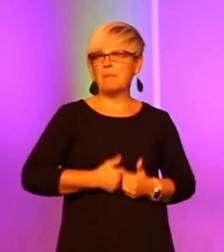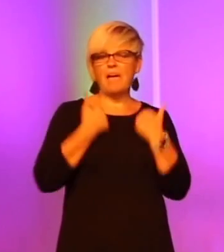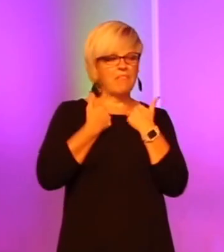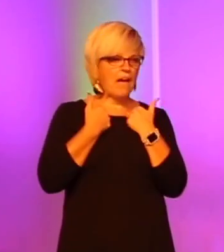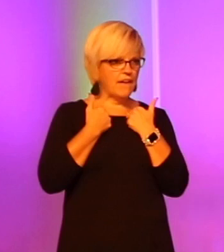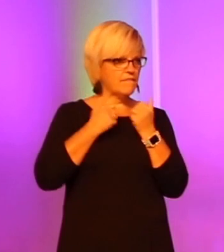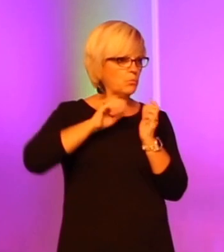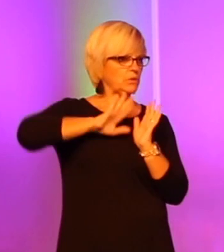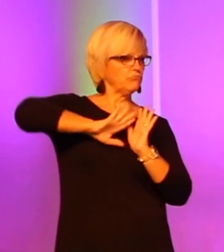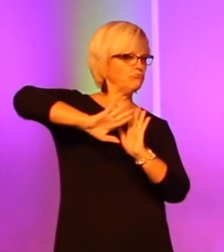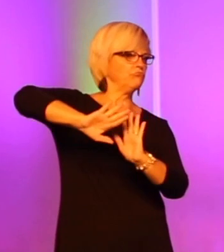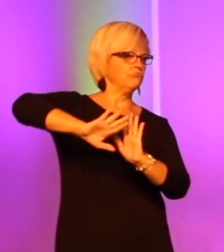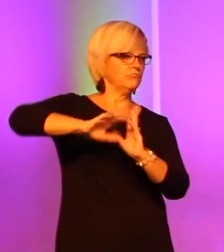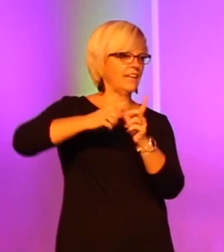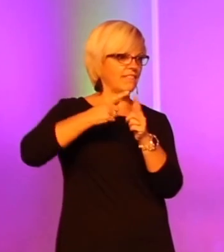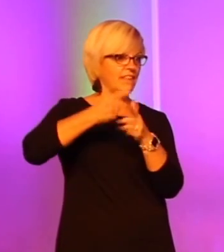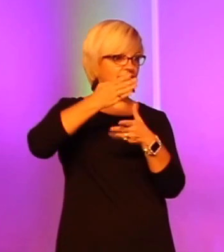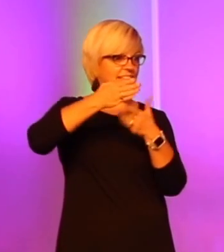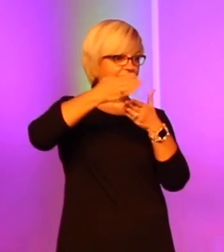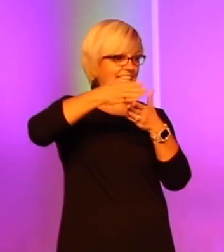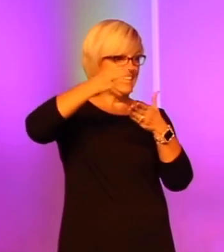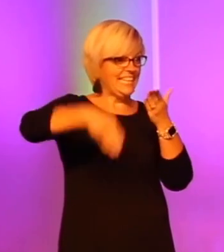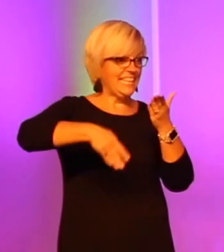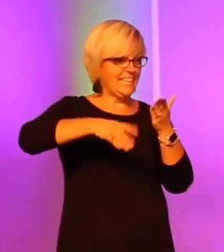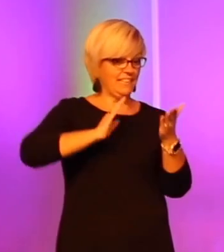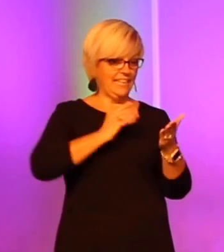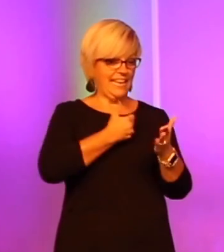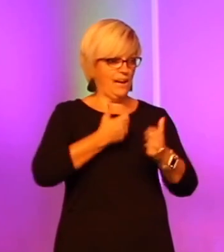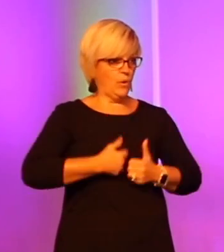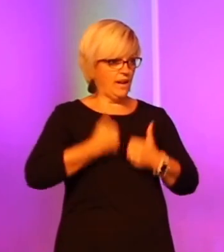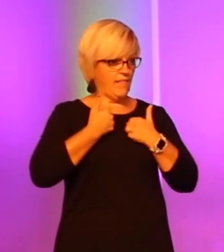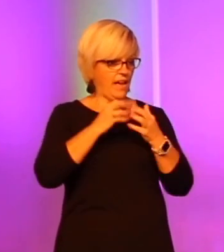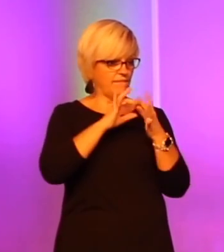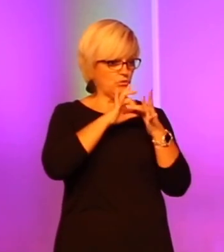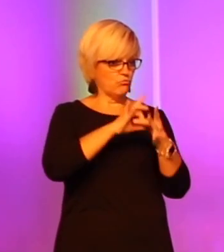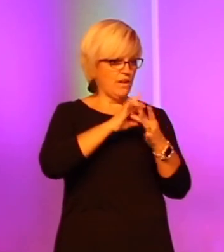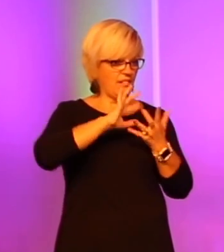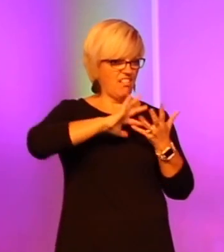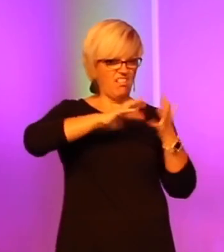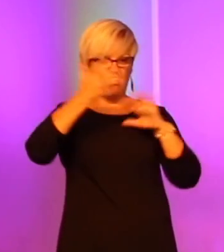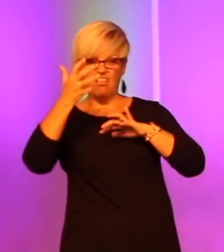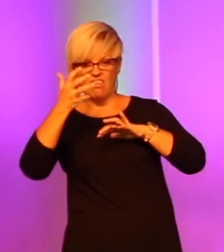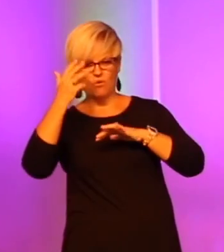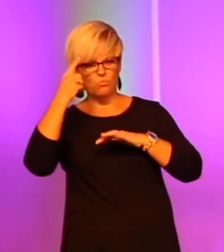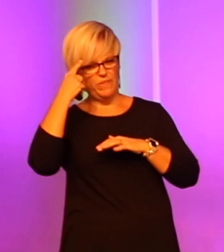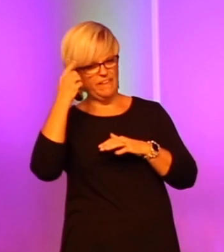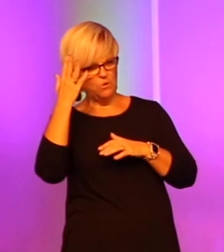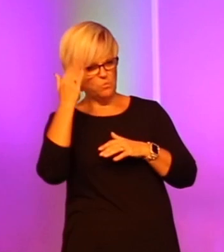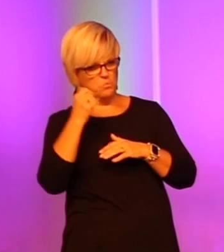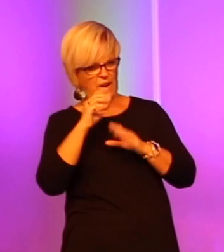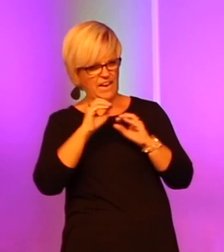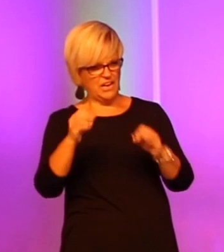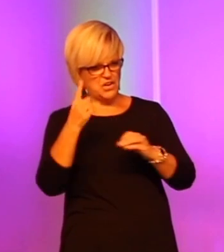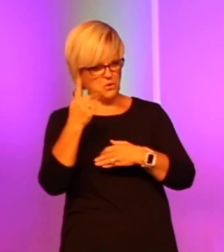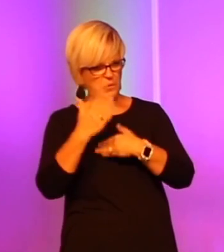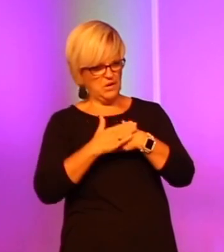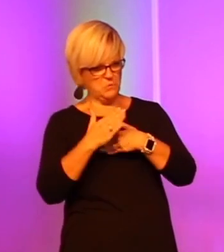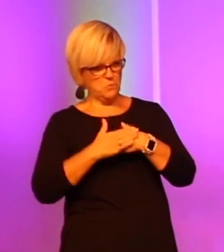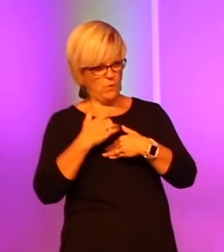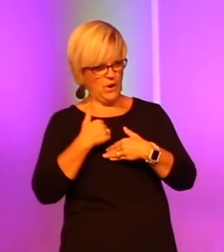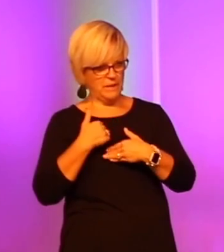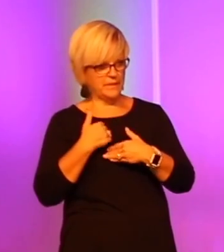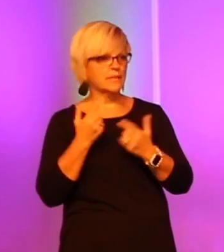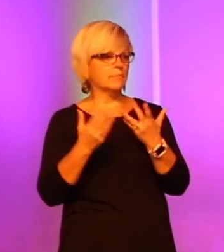away, and then in the end, when we end up messing up our lives or relationships, we wonder, why didn't anybody warn me? Where were the warning signs? And there were